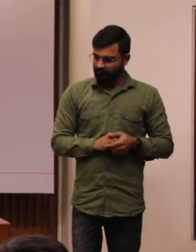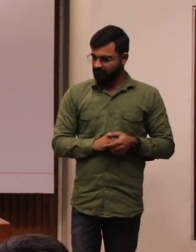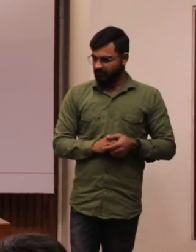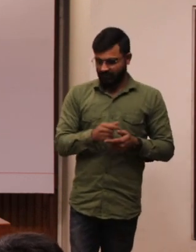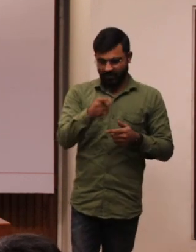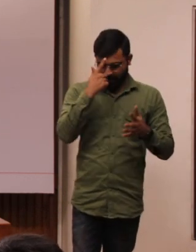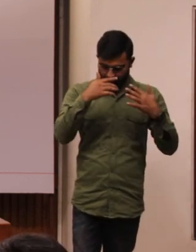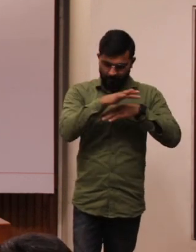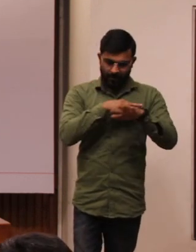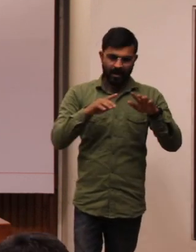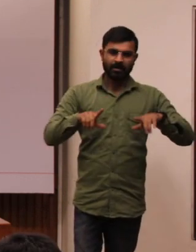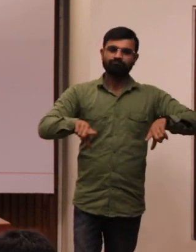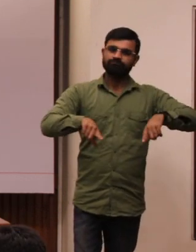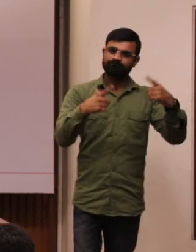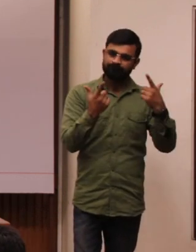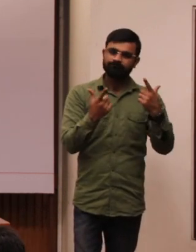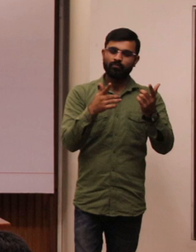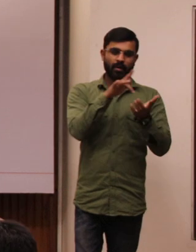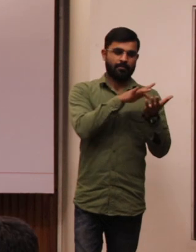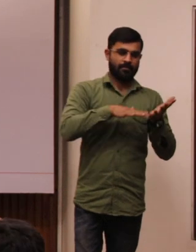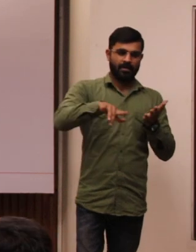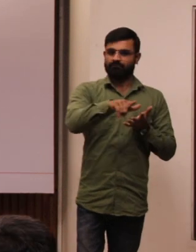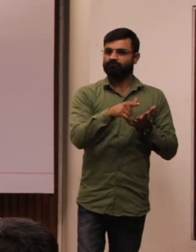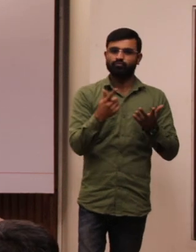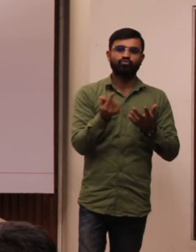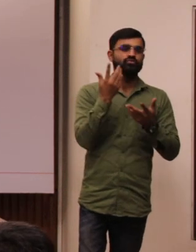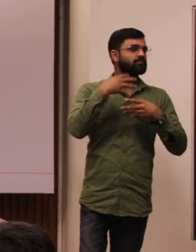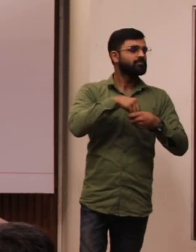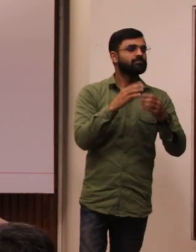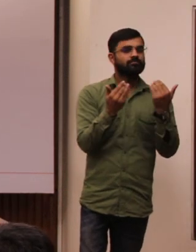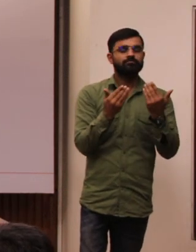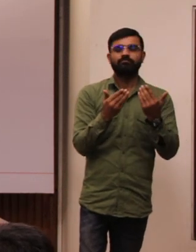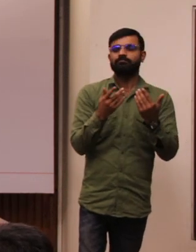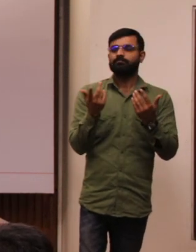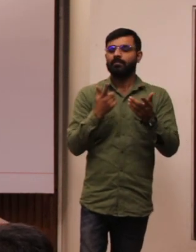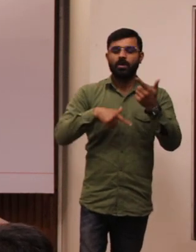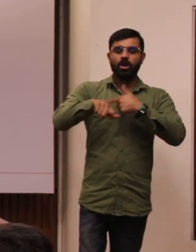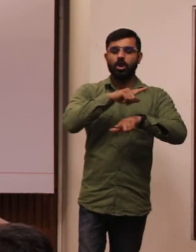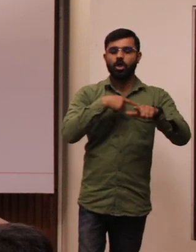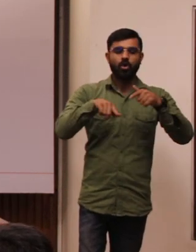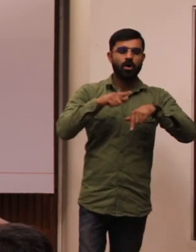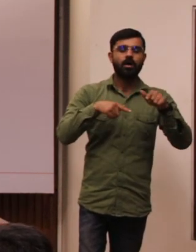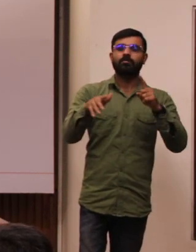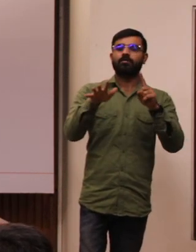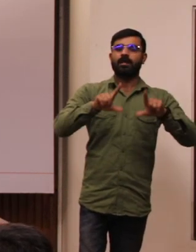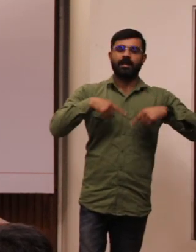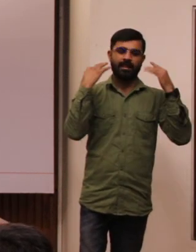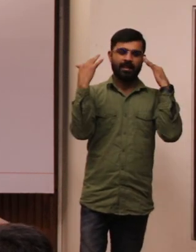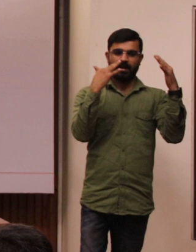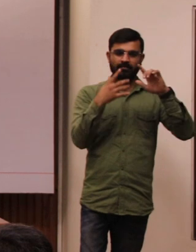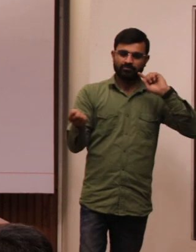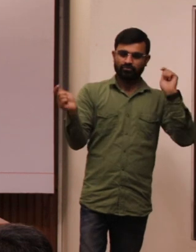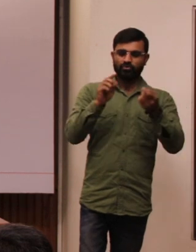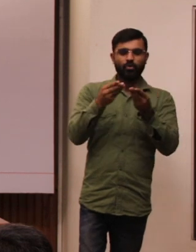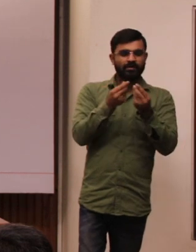when you plant trees in the habitat which is not very conducive for trees, it can actually cause local extinction of native wildlife. It can change the